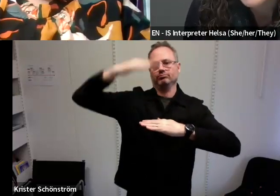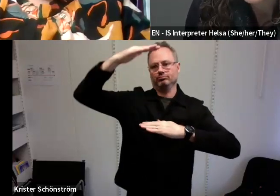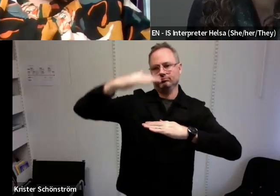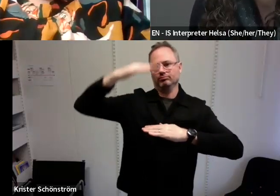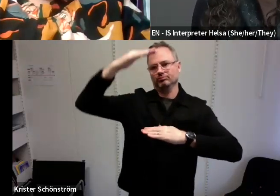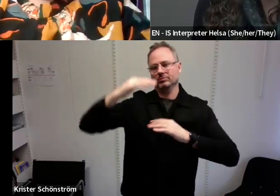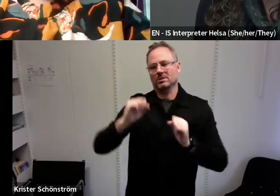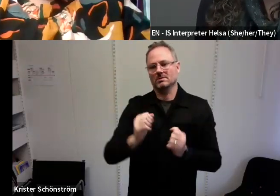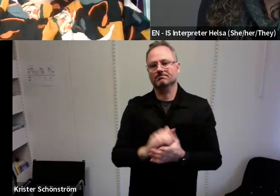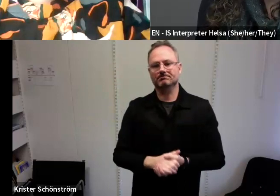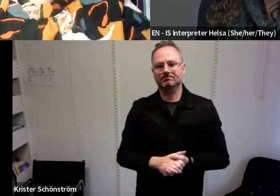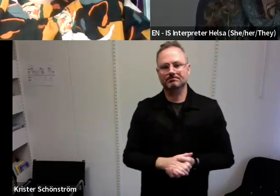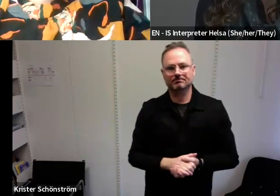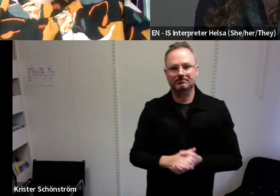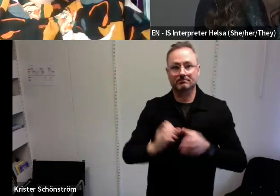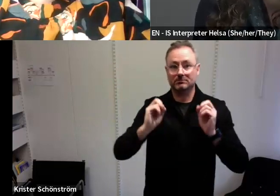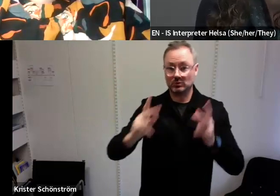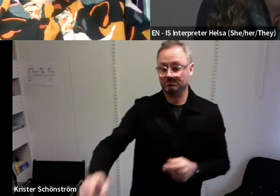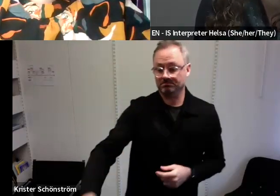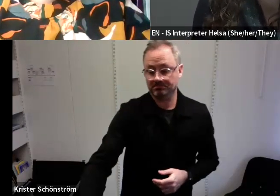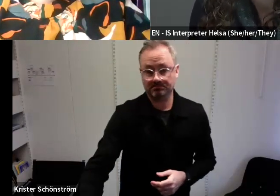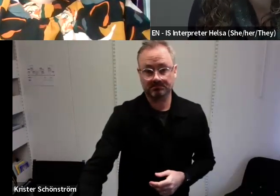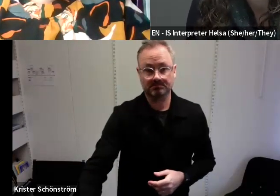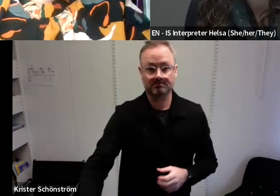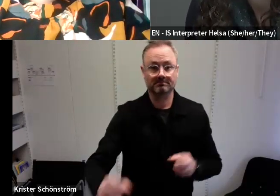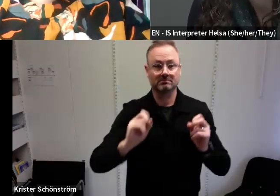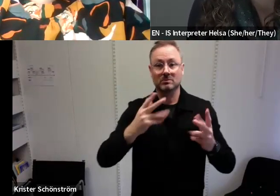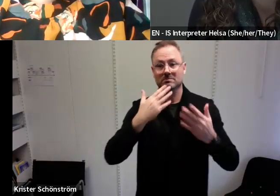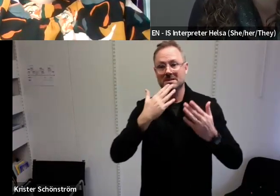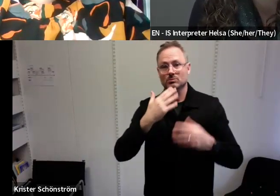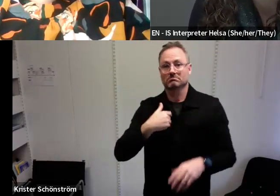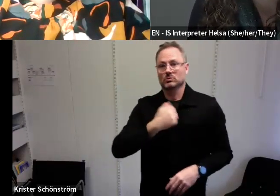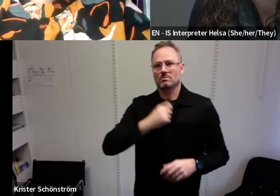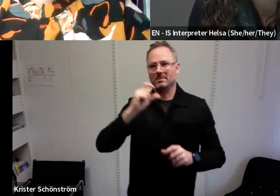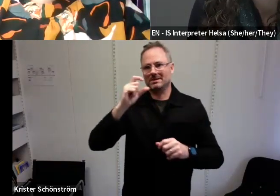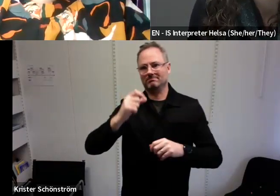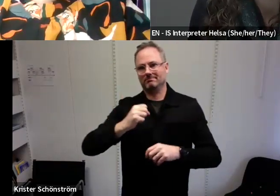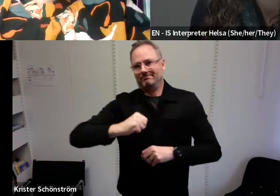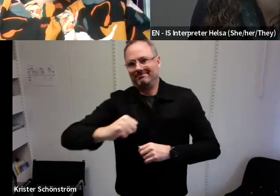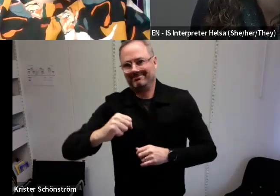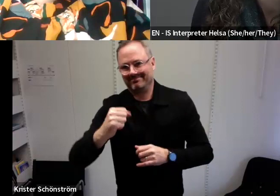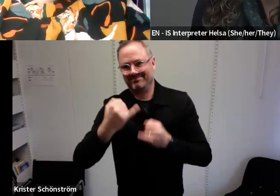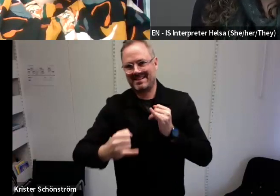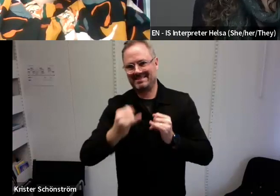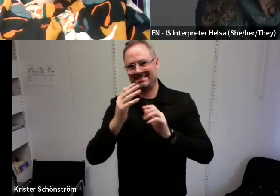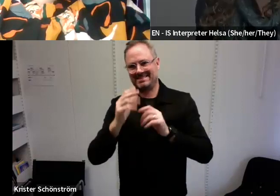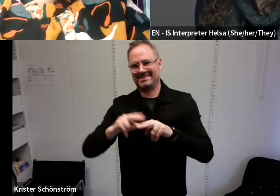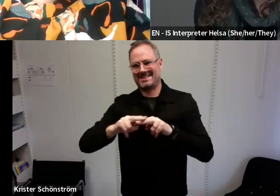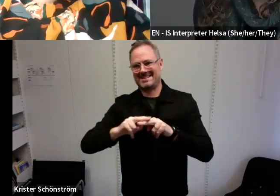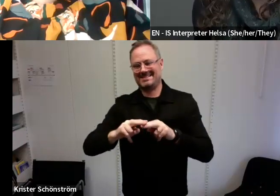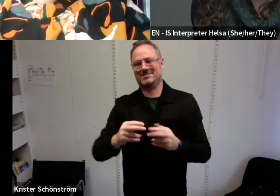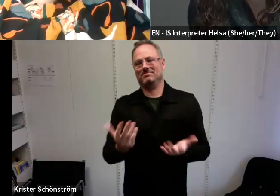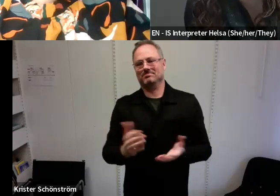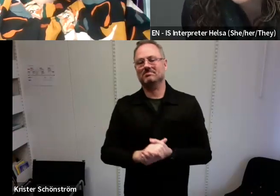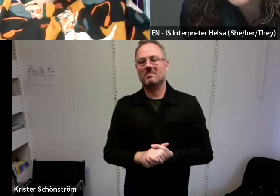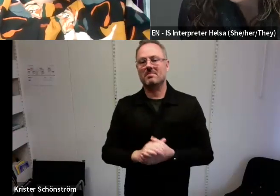features. So which tells us a lot more about the proficiency of sign language that person has. So sorry for going